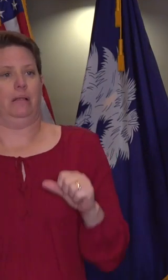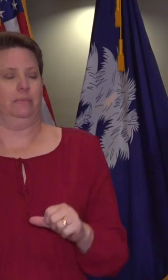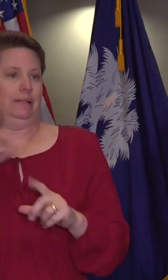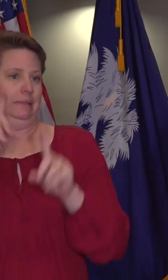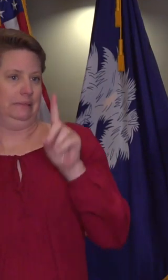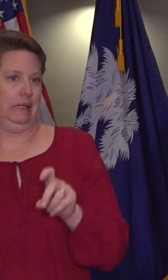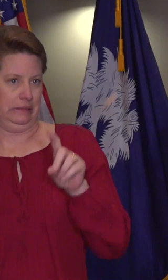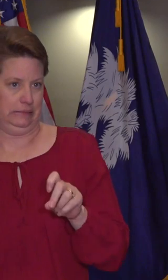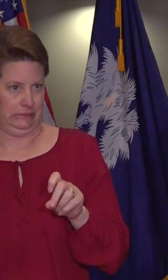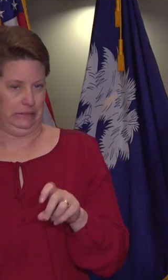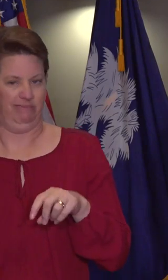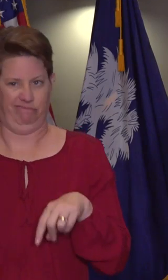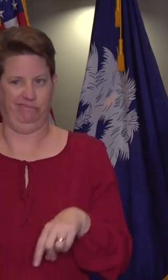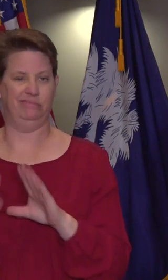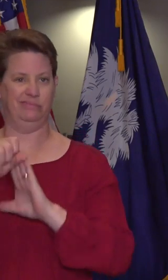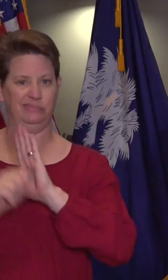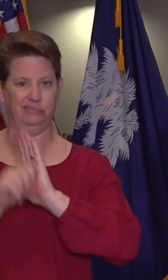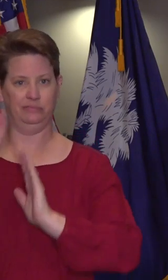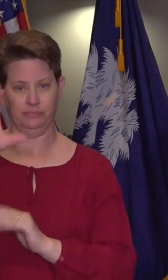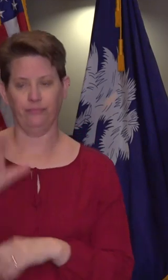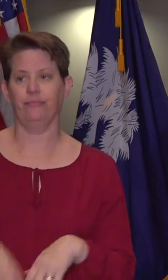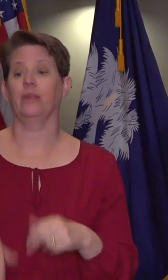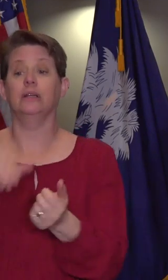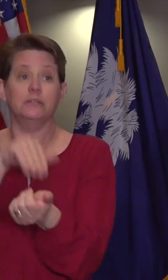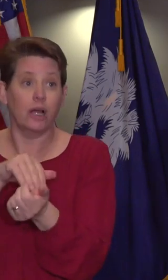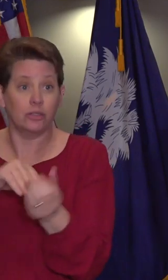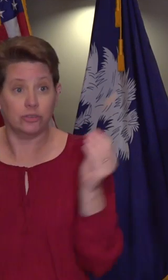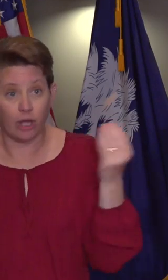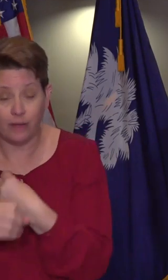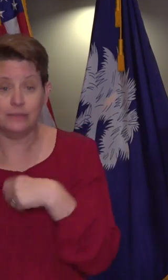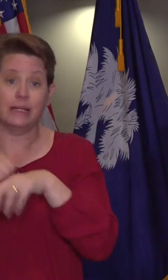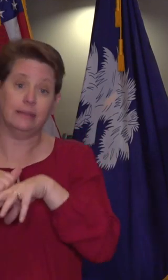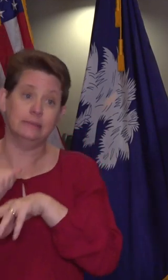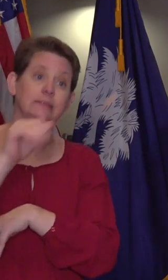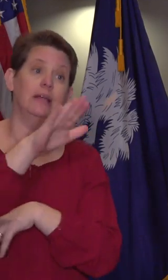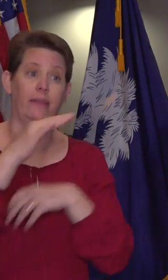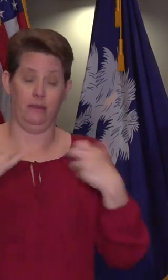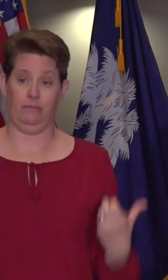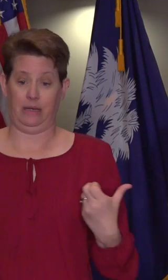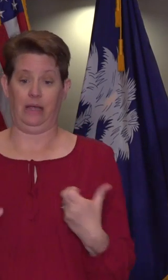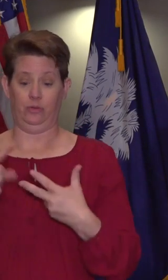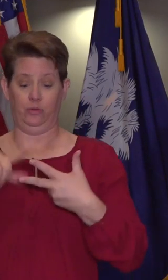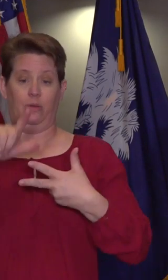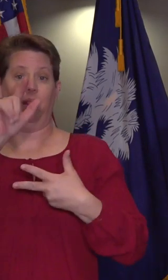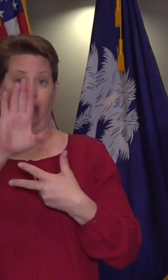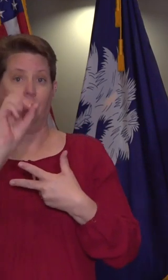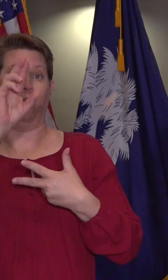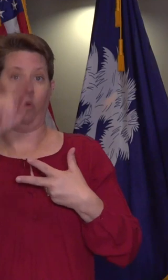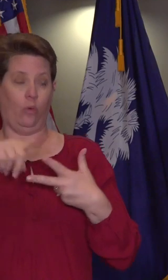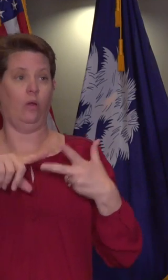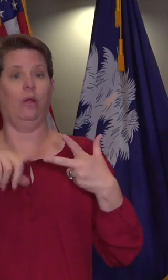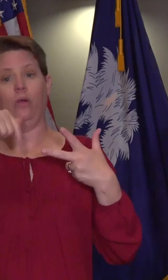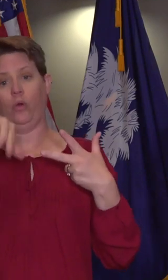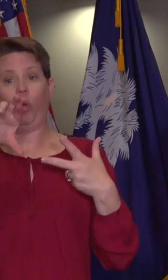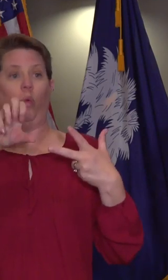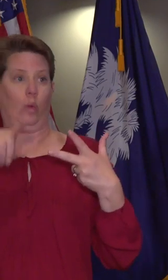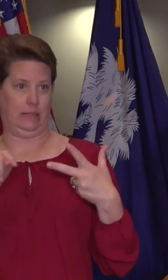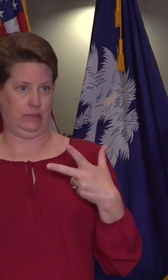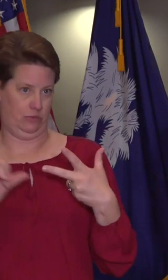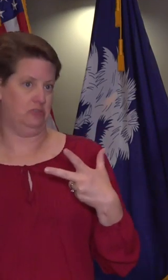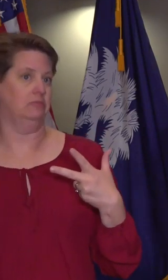the state. Doctor's offices can submit their samples now to LabCorp or Quest.